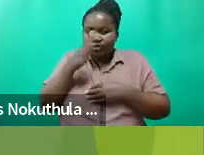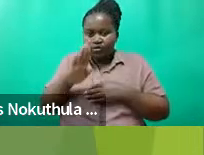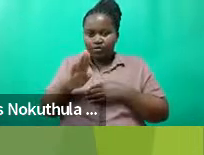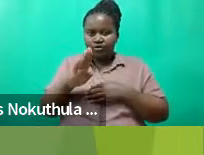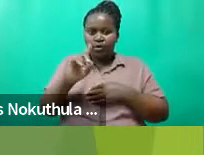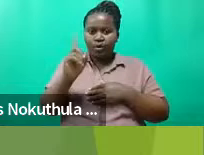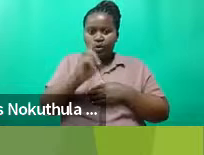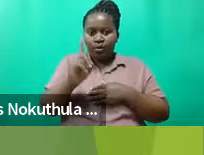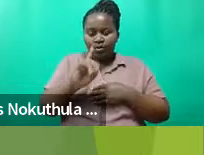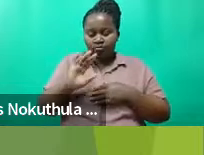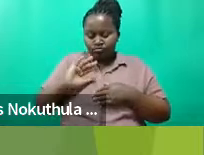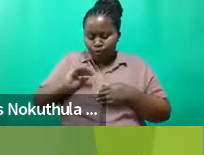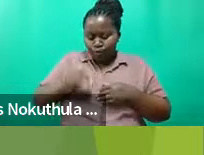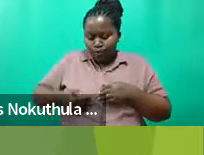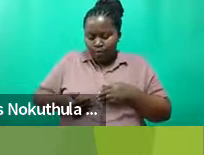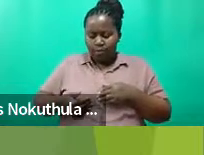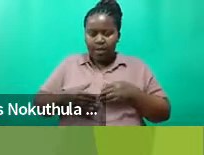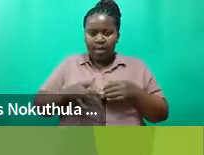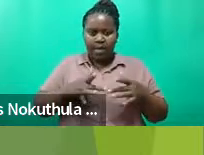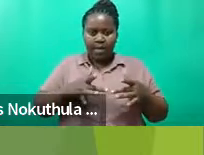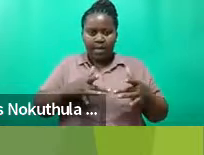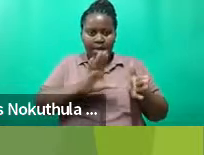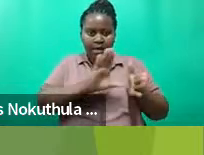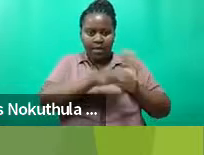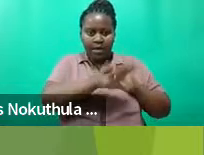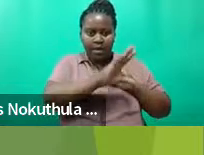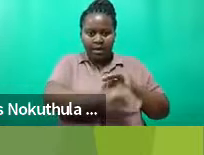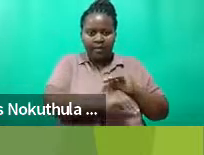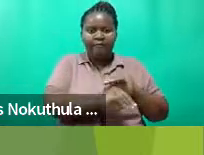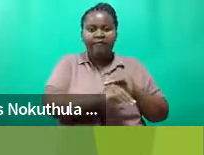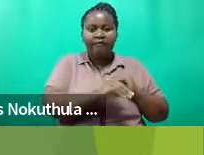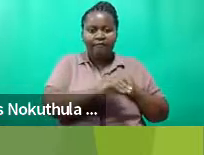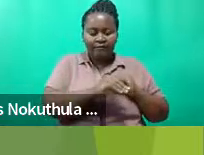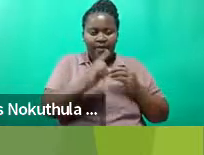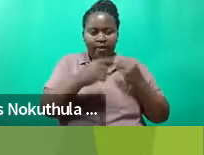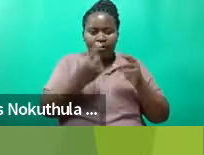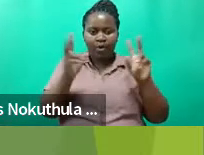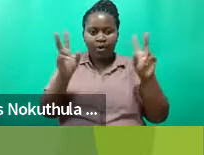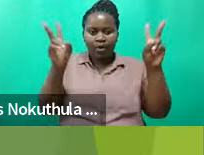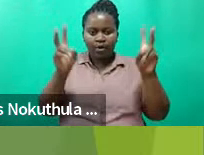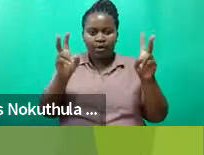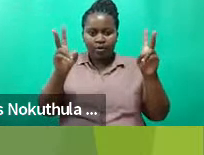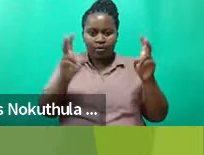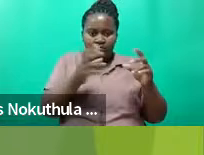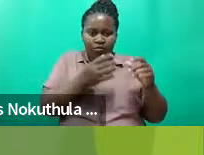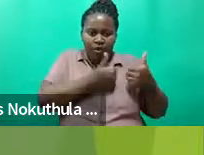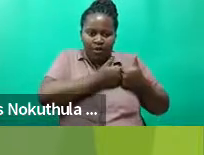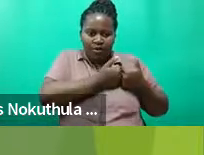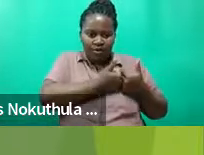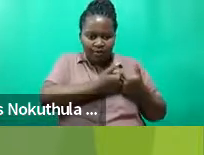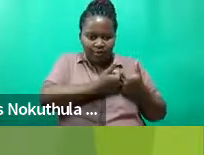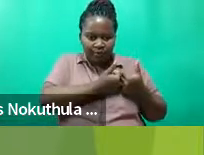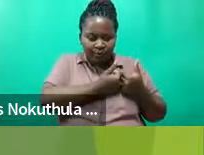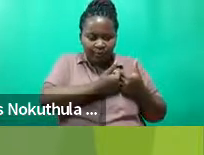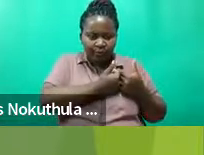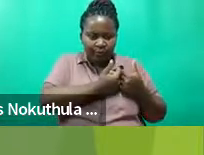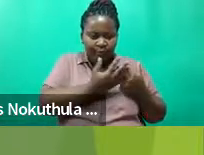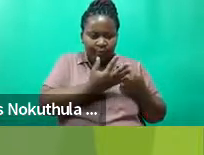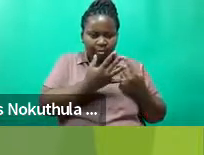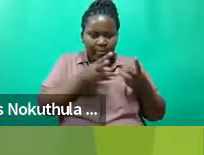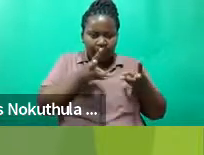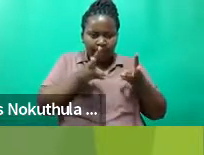with disability feel towards the topic of intimate relationships. So the method was